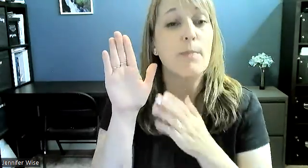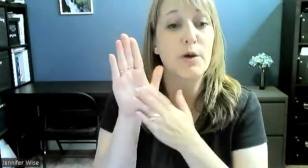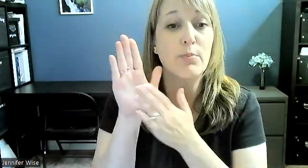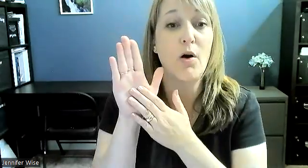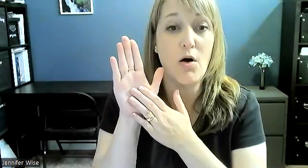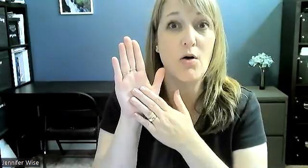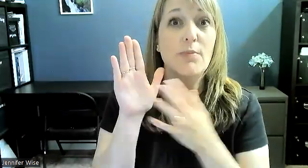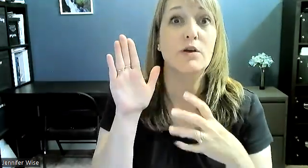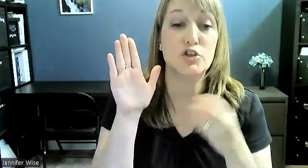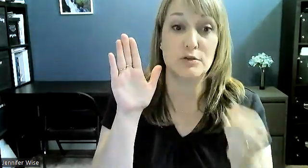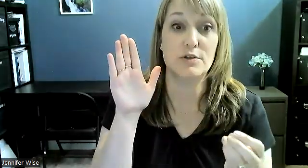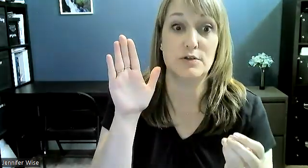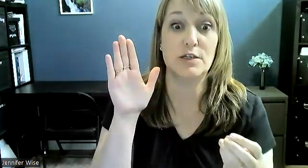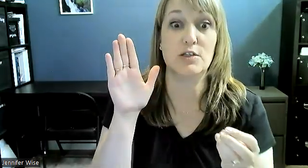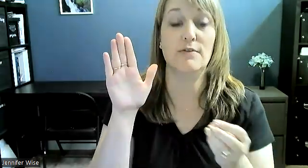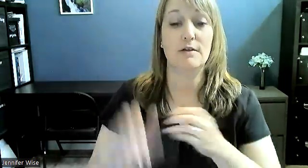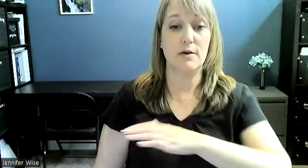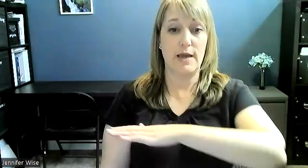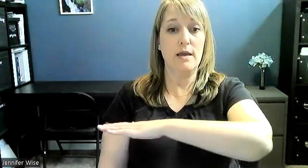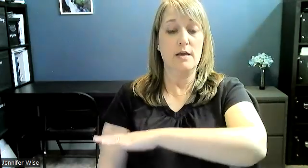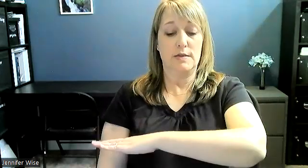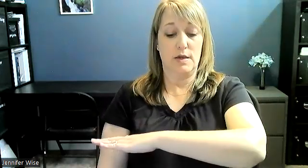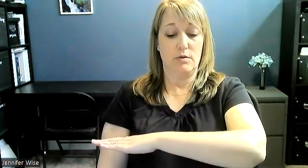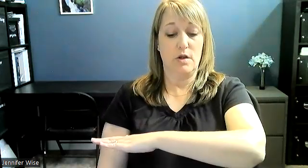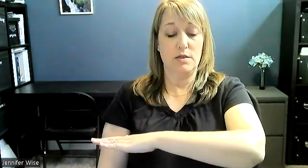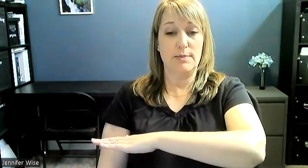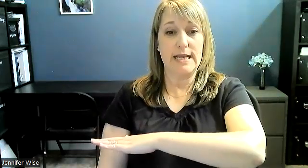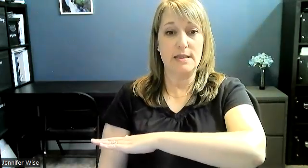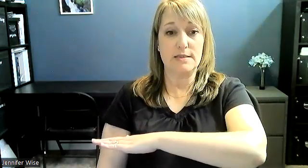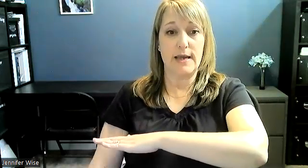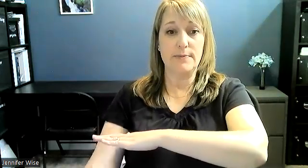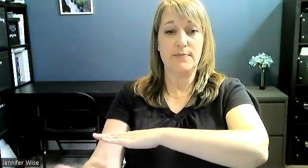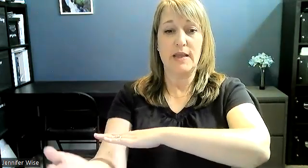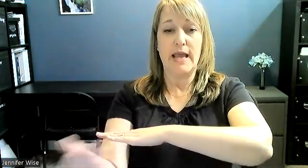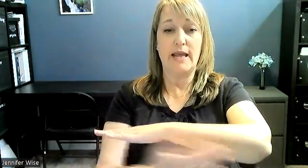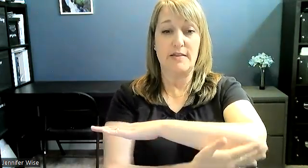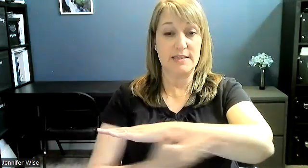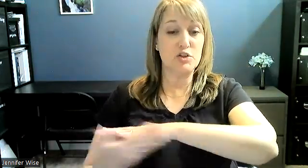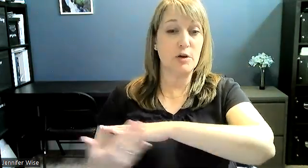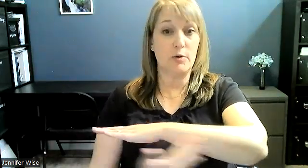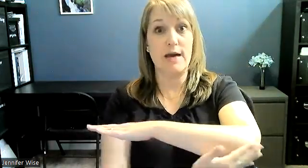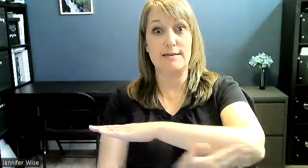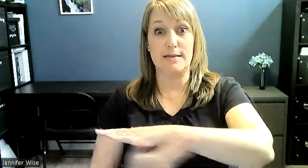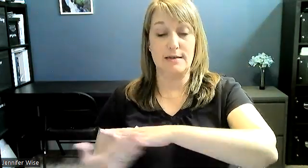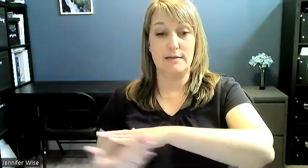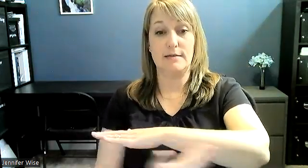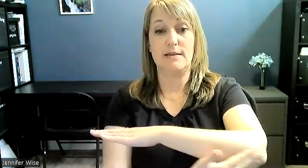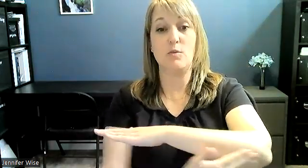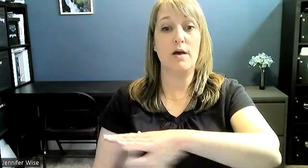but your palm shows the direction of it. Okay, so non-dominant hand this way, and this is your horizon. That will help